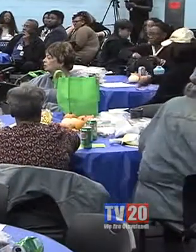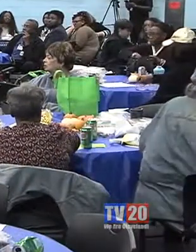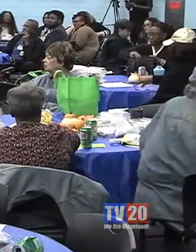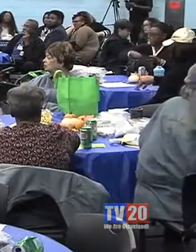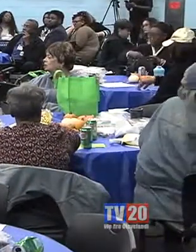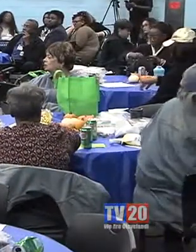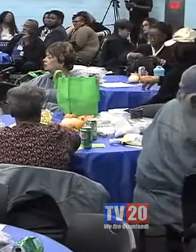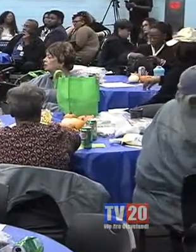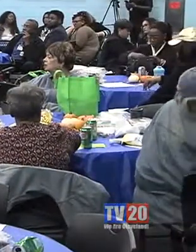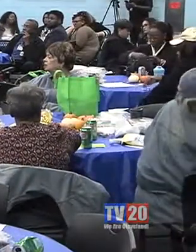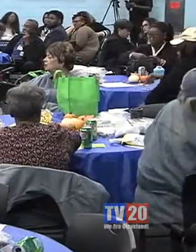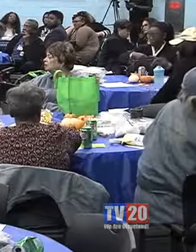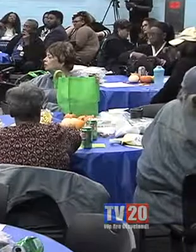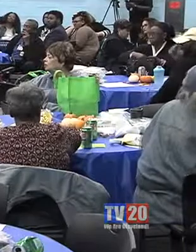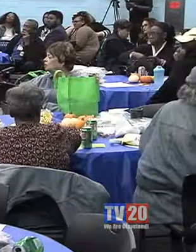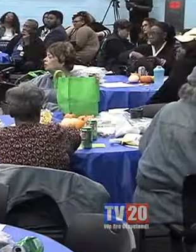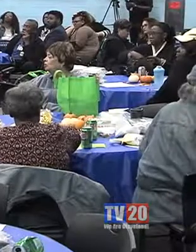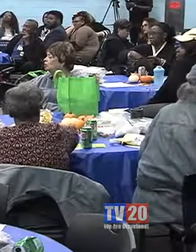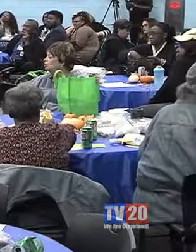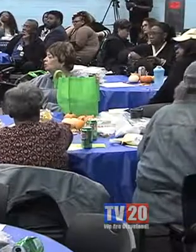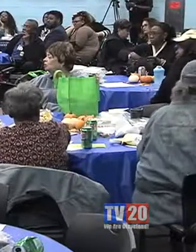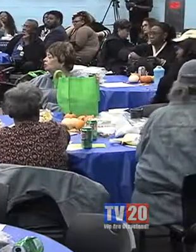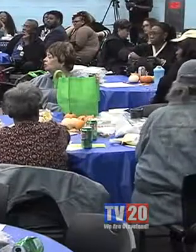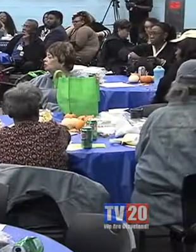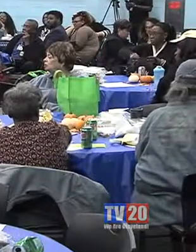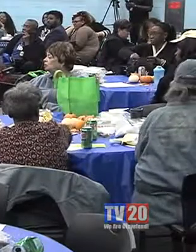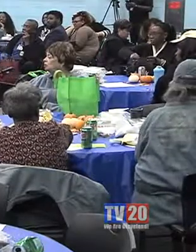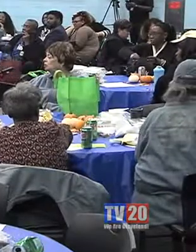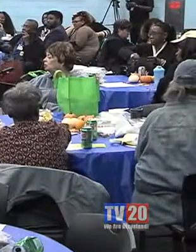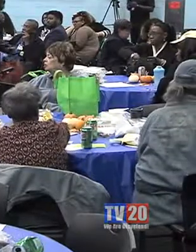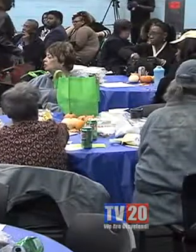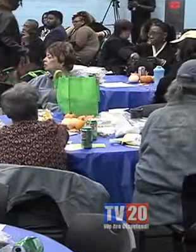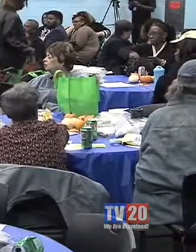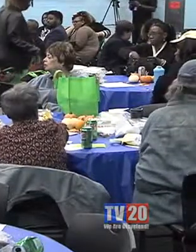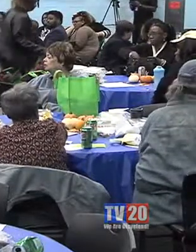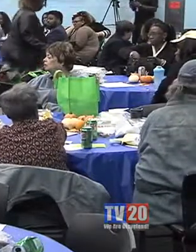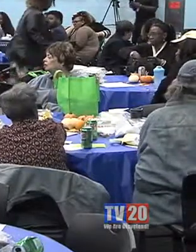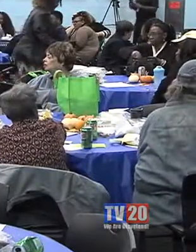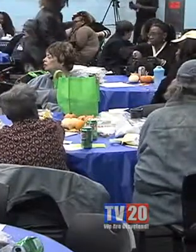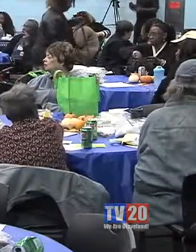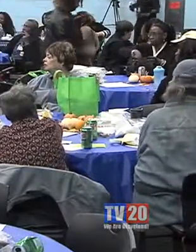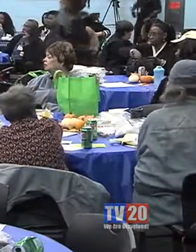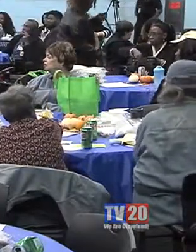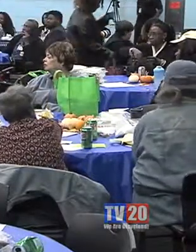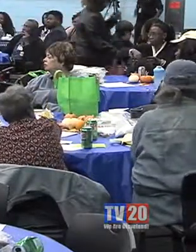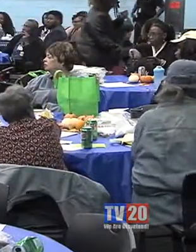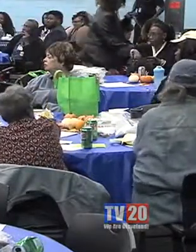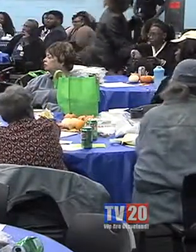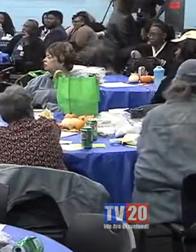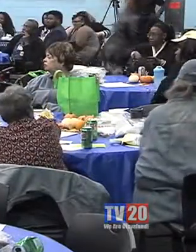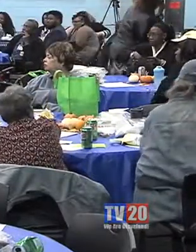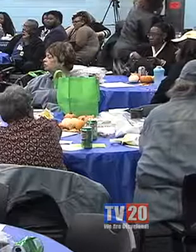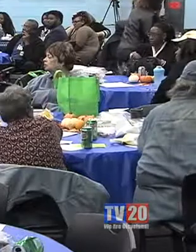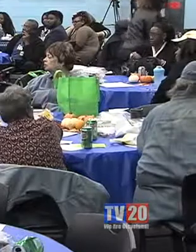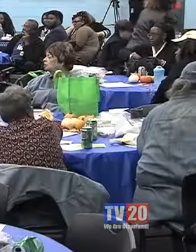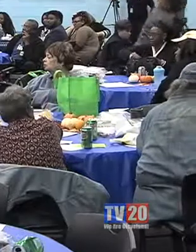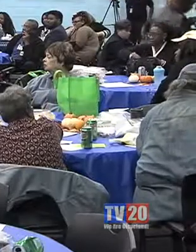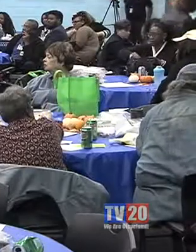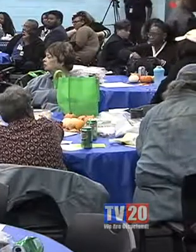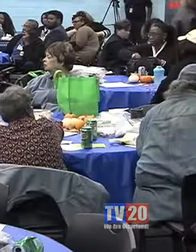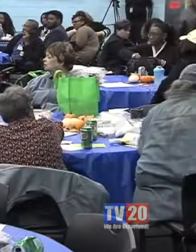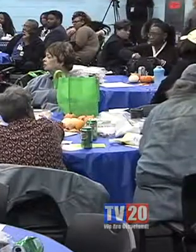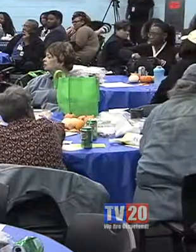mandatory that they take some sort of civility classes, or that that